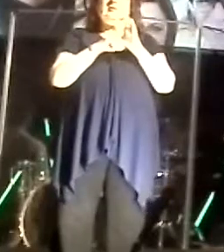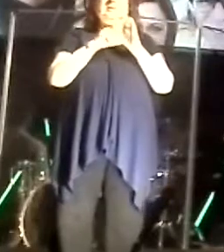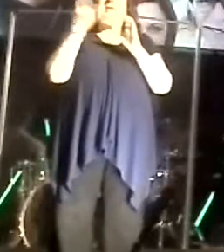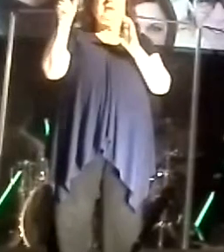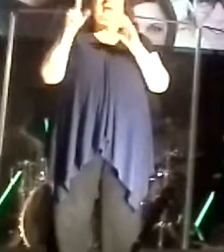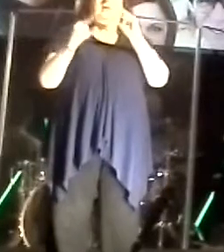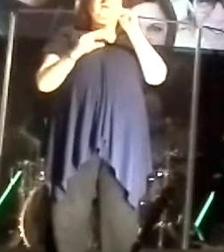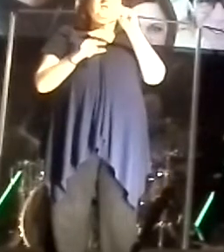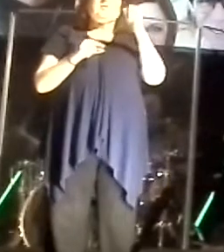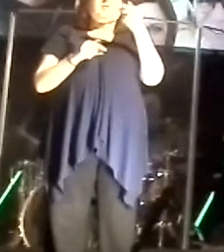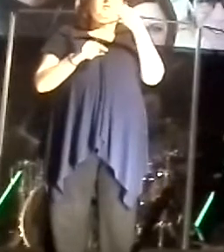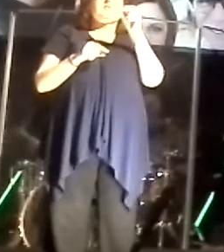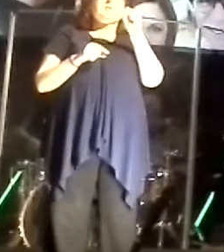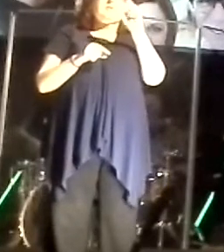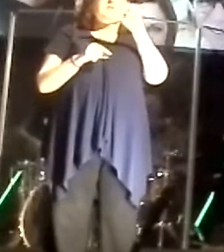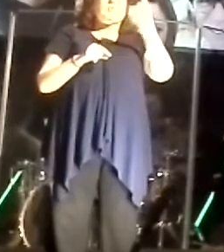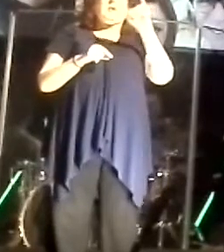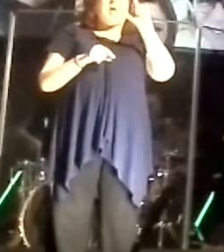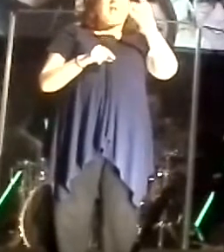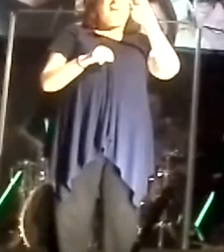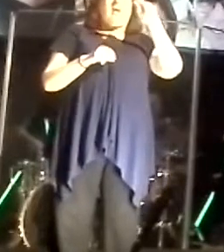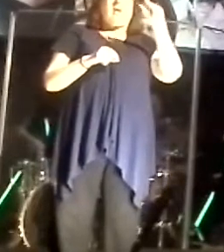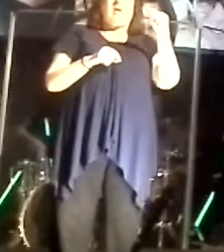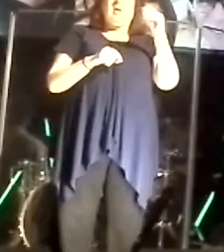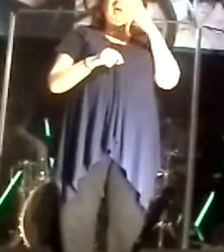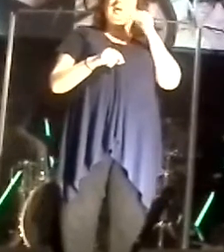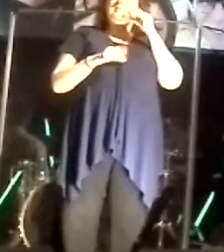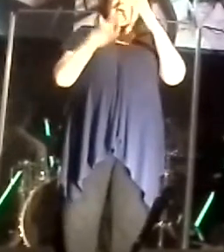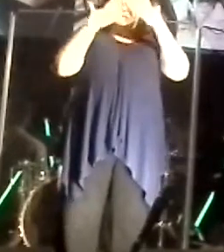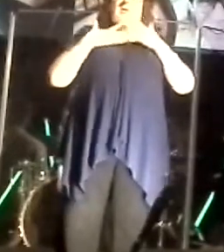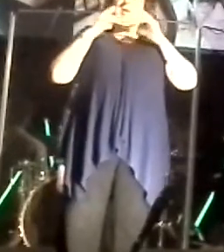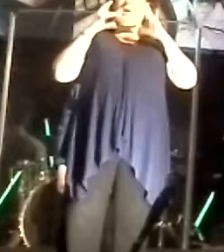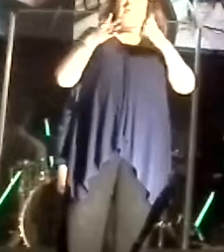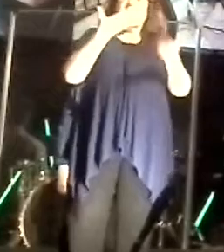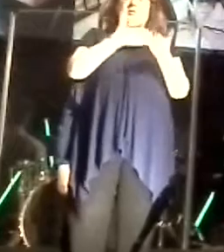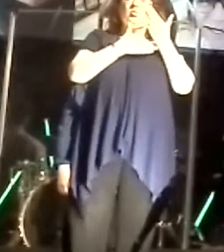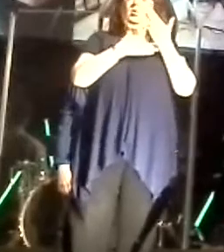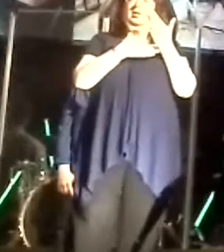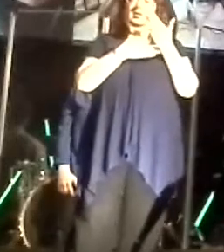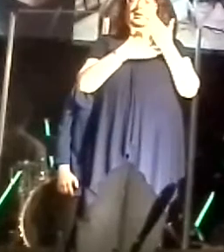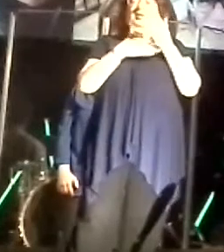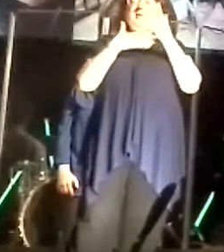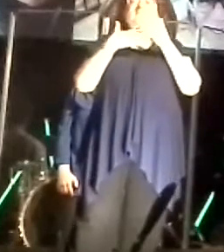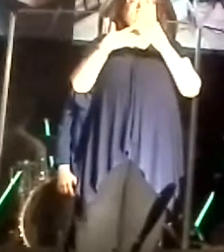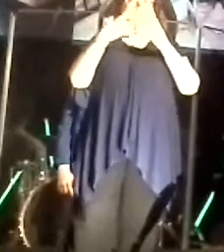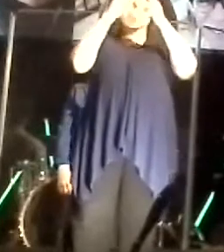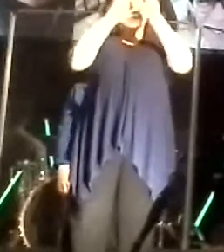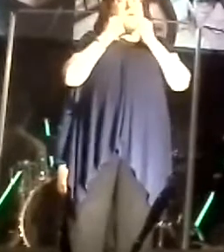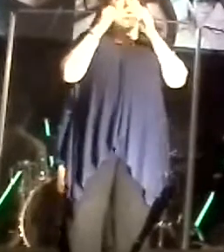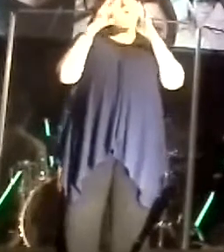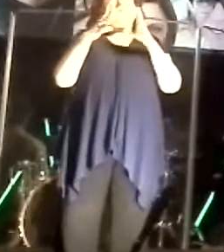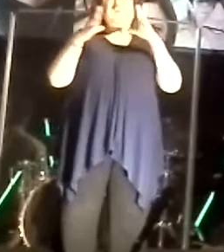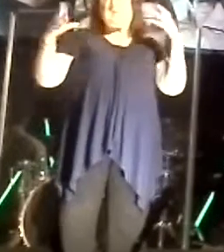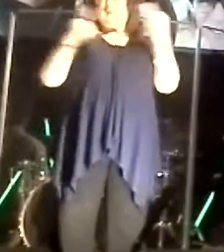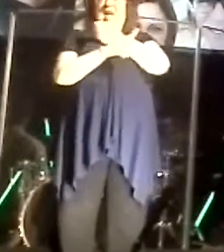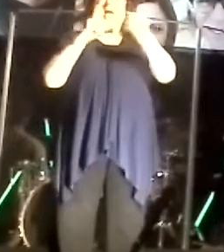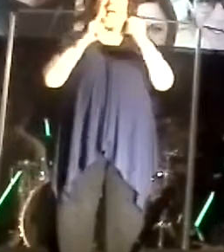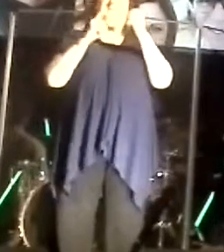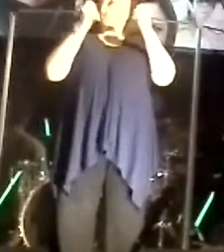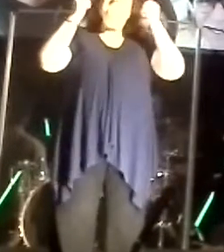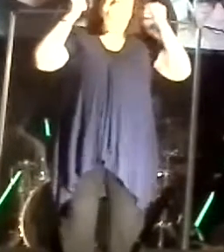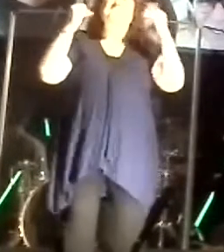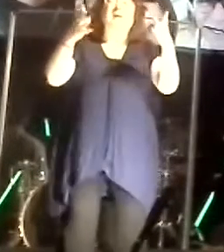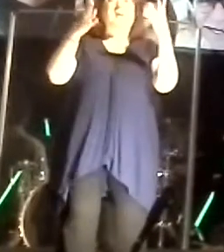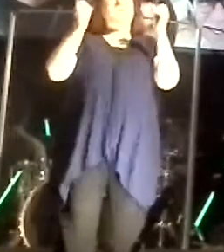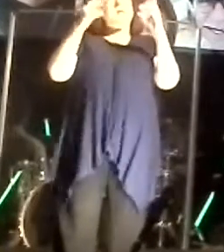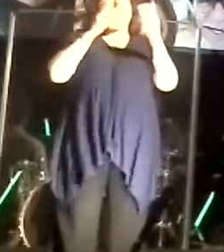in Sri Lanka. They've experienced tragedy this morning as terrorist attacks, and hundreds of people have lost their lives